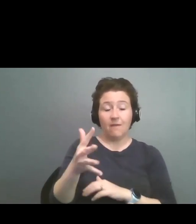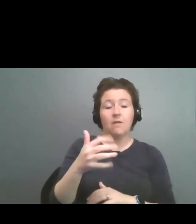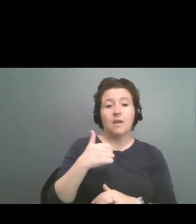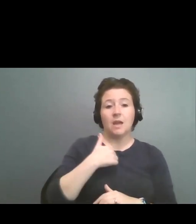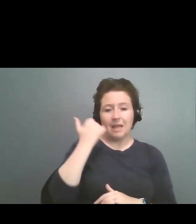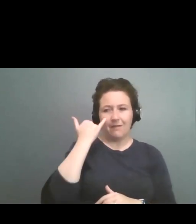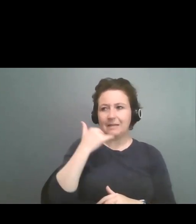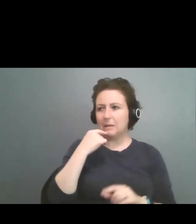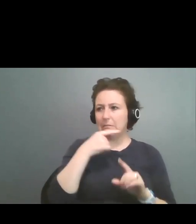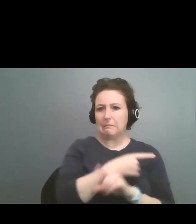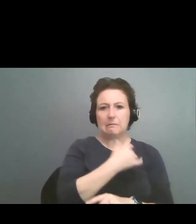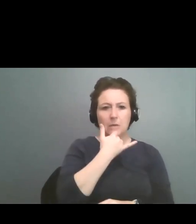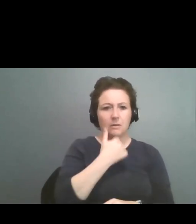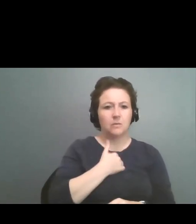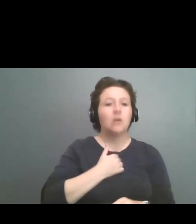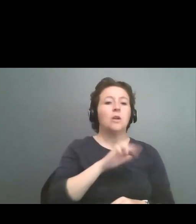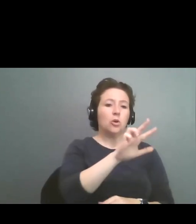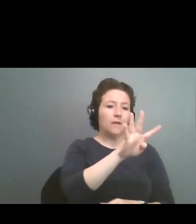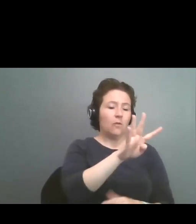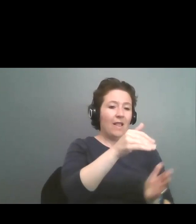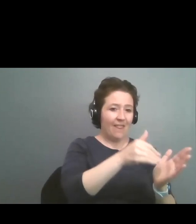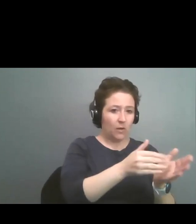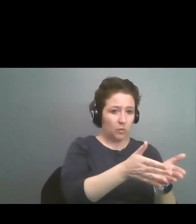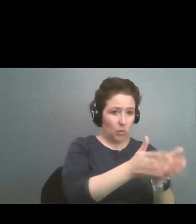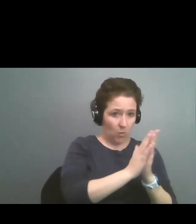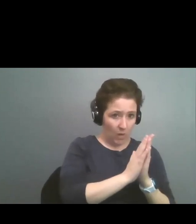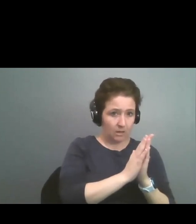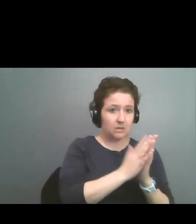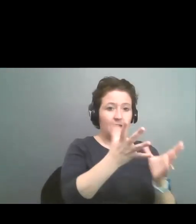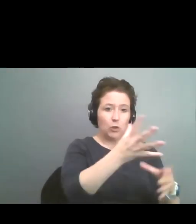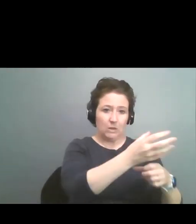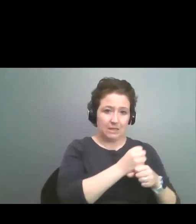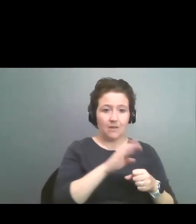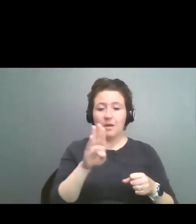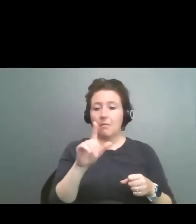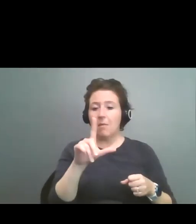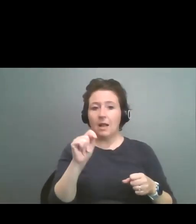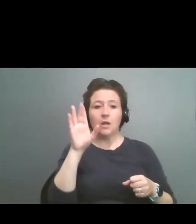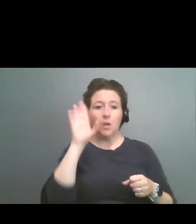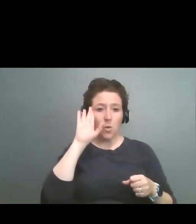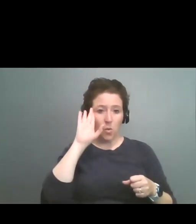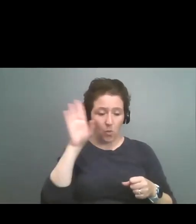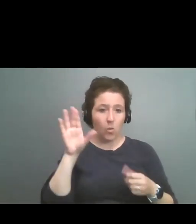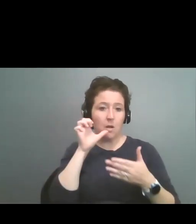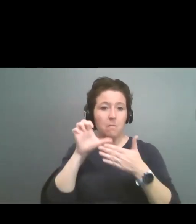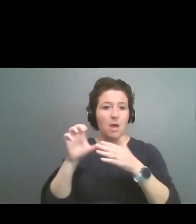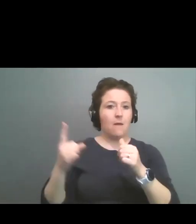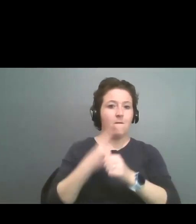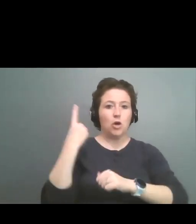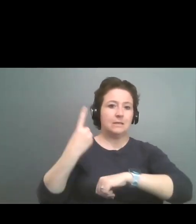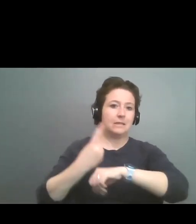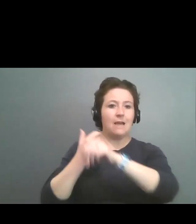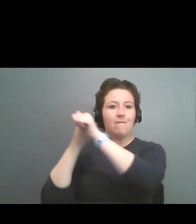apologize, but 34,000 requests are in. Ballots are mailed the first day that they can be mailed by